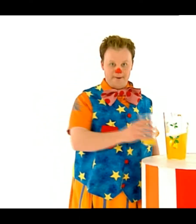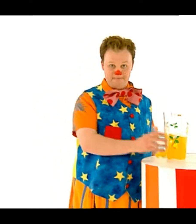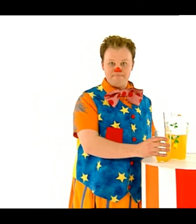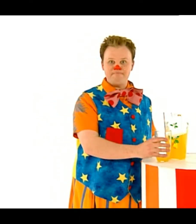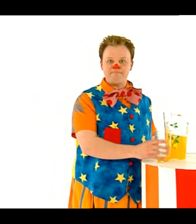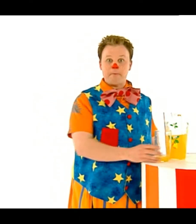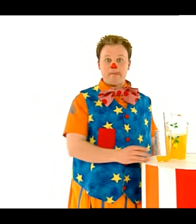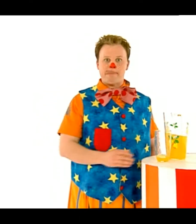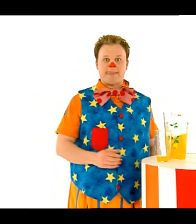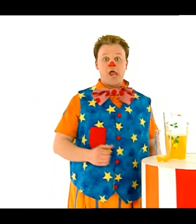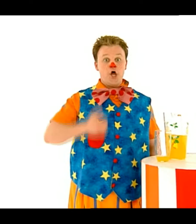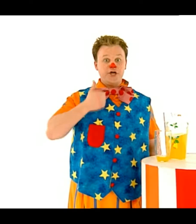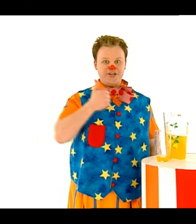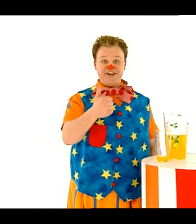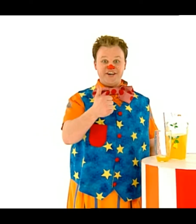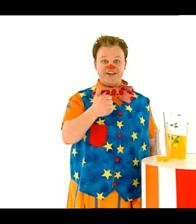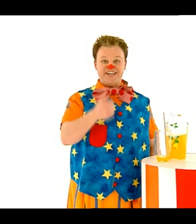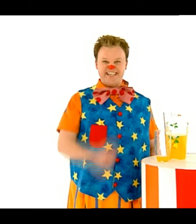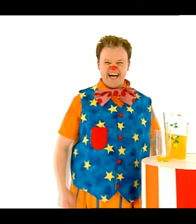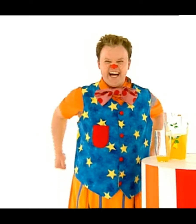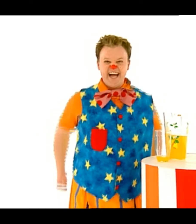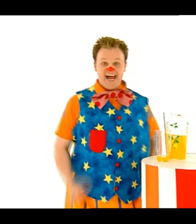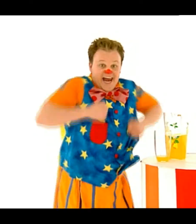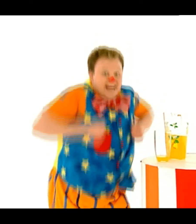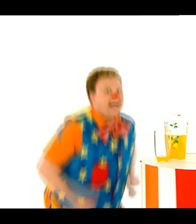Mmm, good.